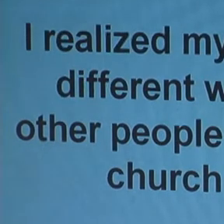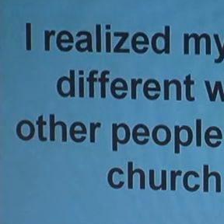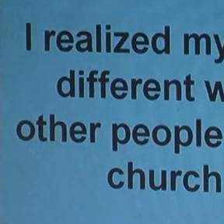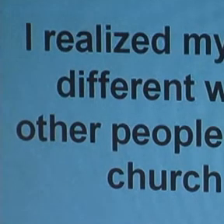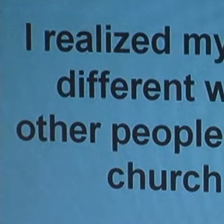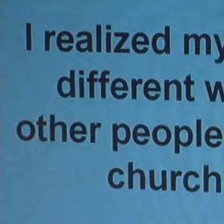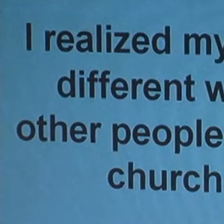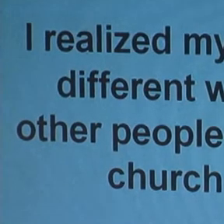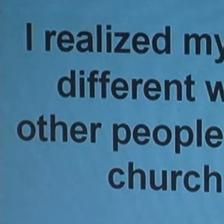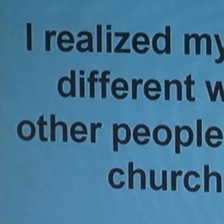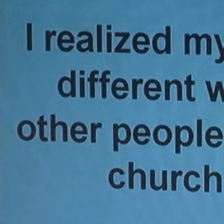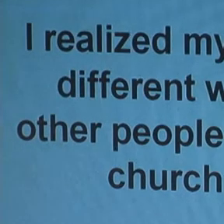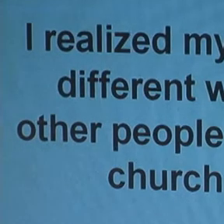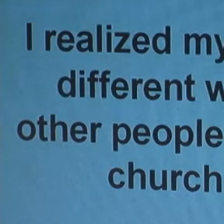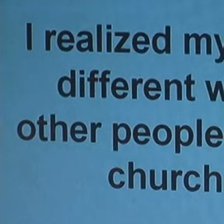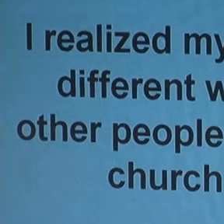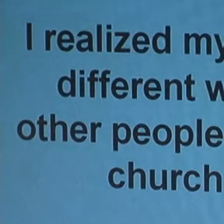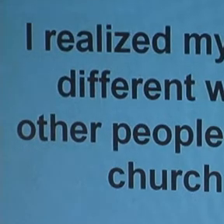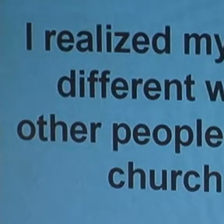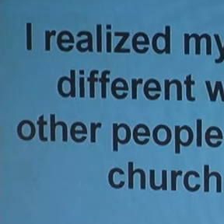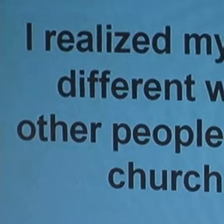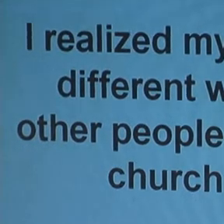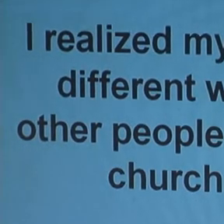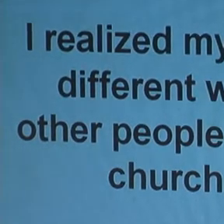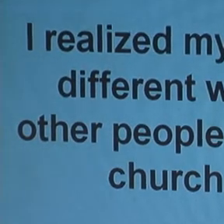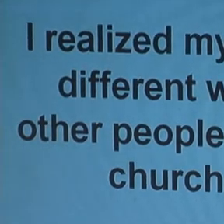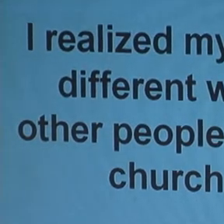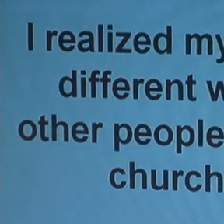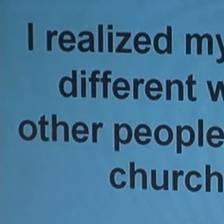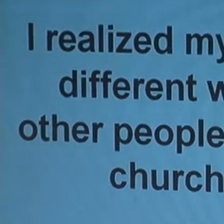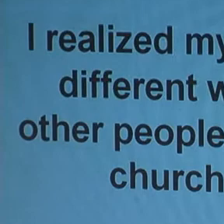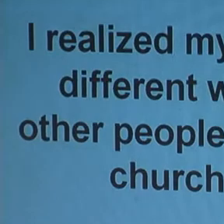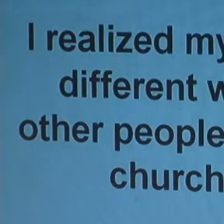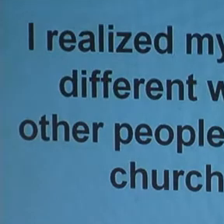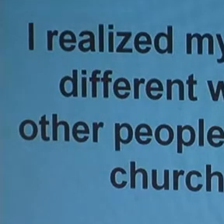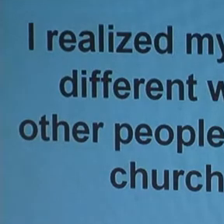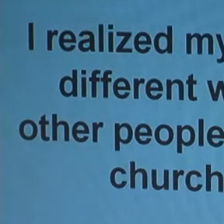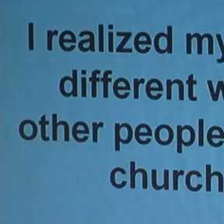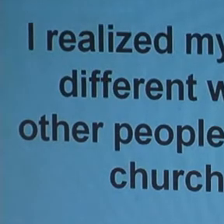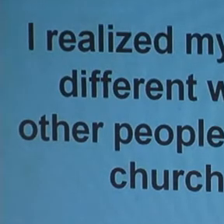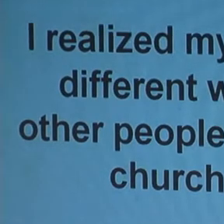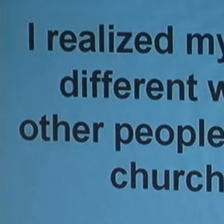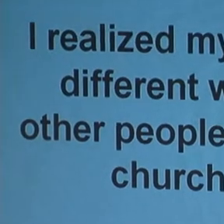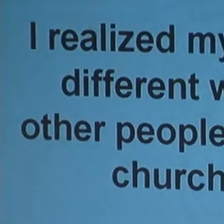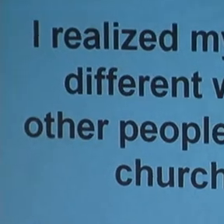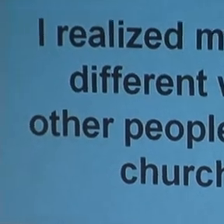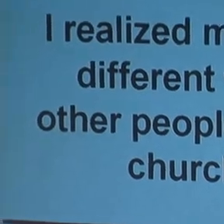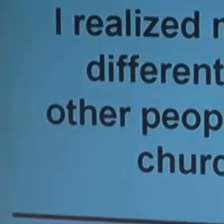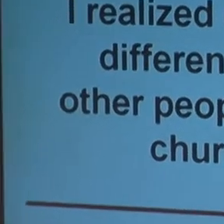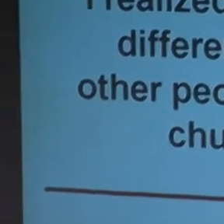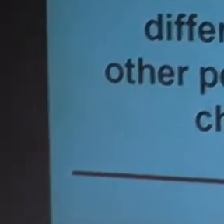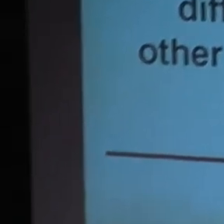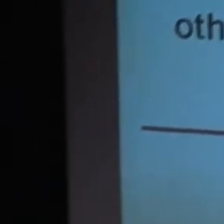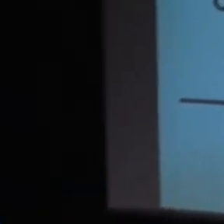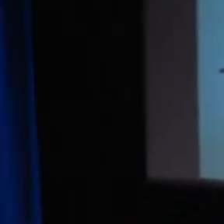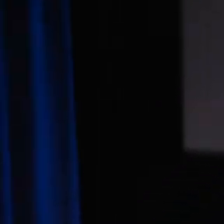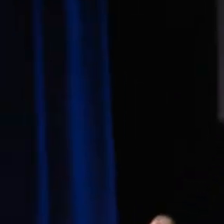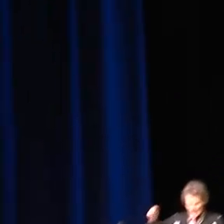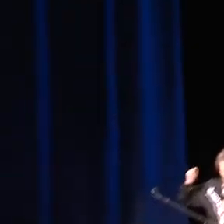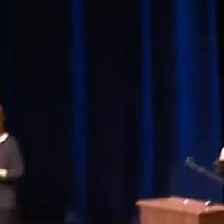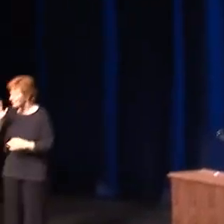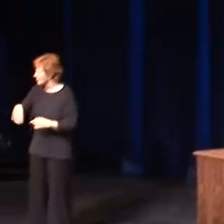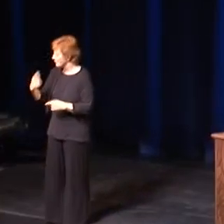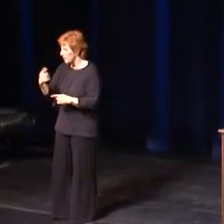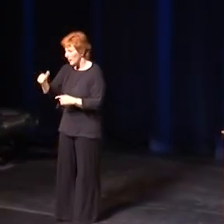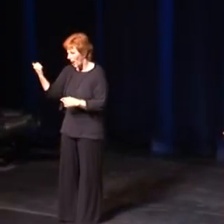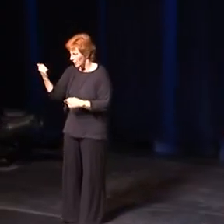kinds of minds. See, one of the things about the autism spectrum is they tend to have uneven skills. They're going to be good at one thing, and they're going to be